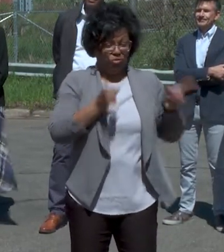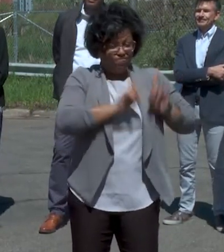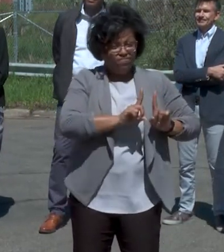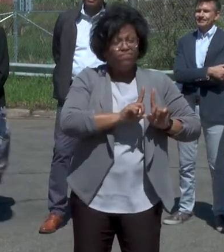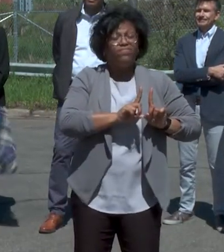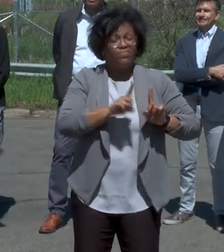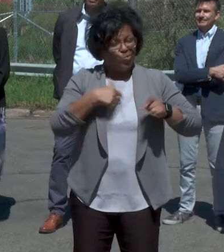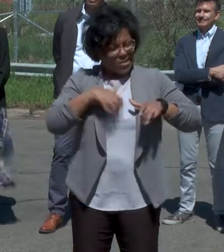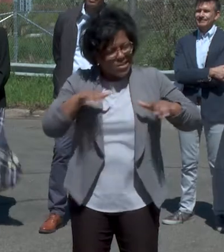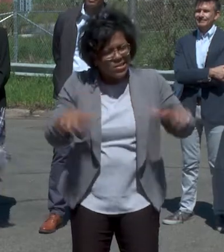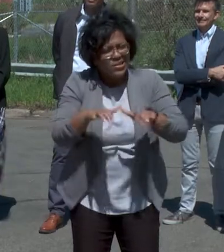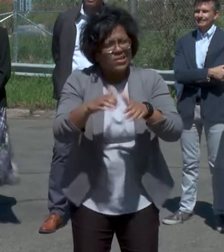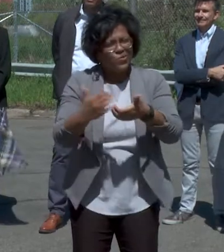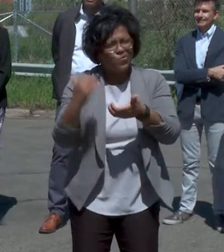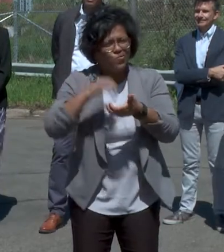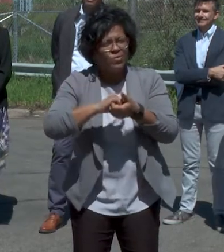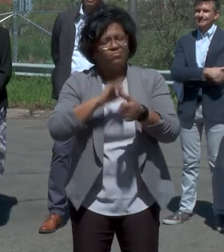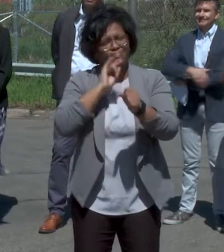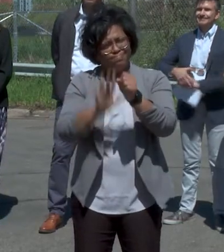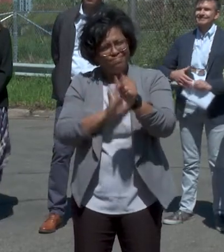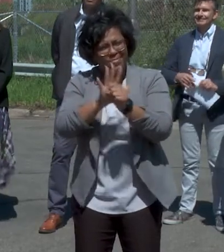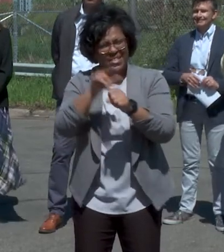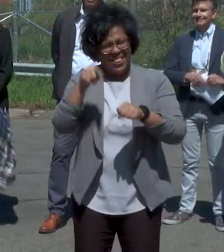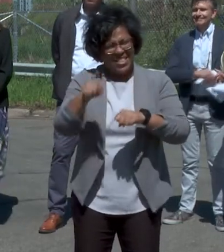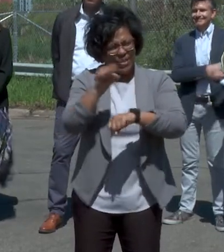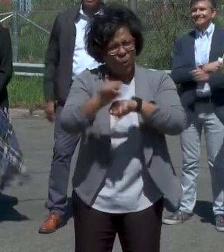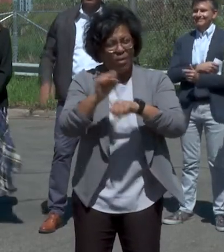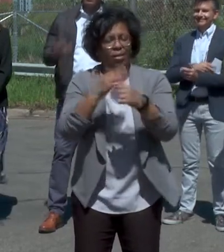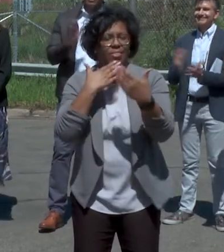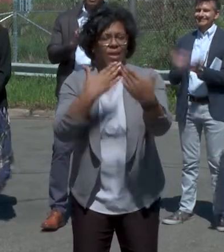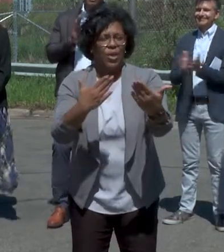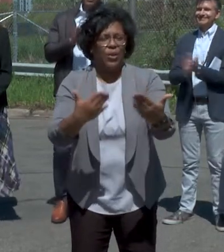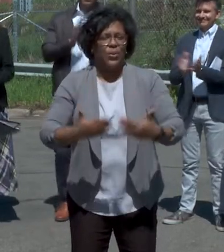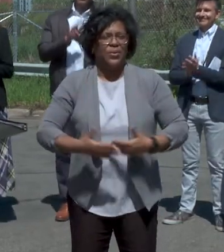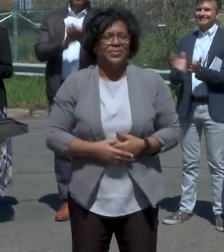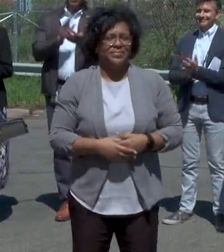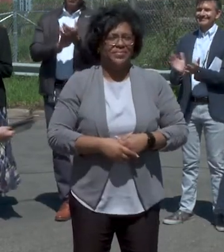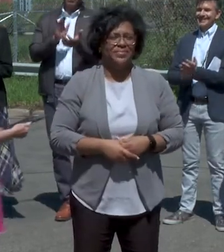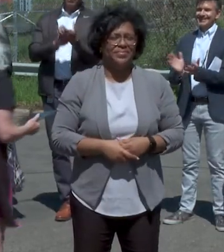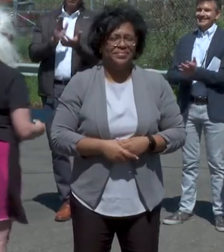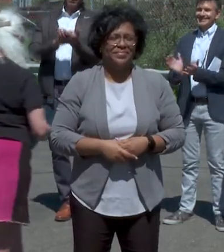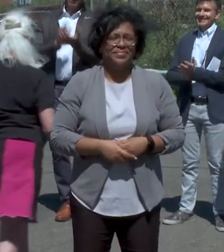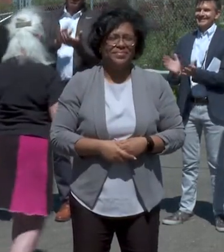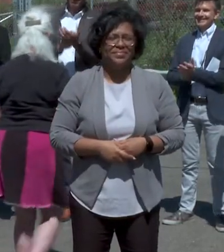and utterly committed to this work. Thank you.